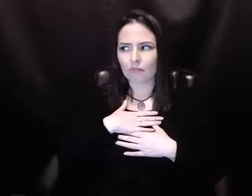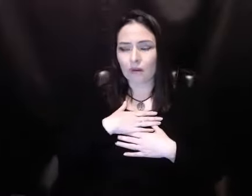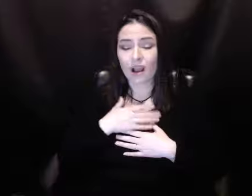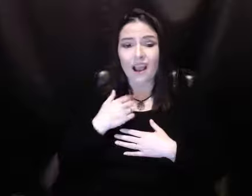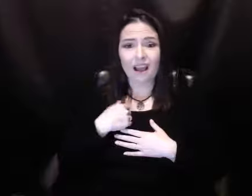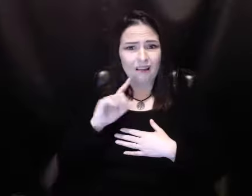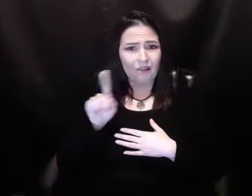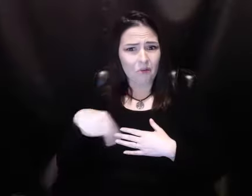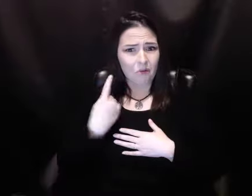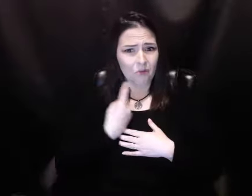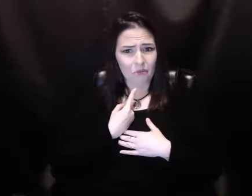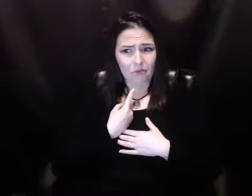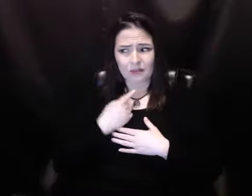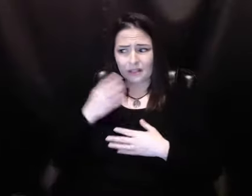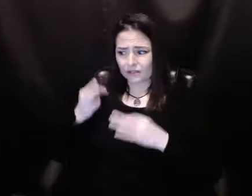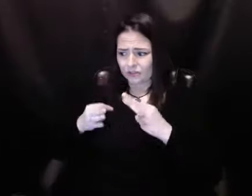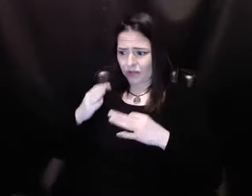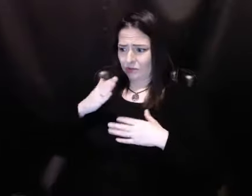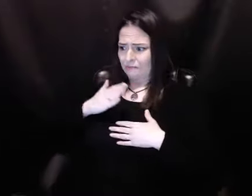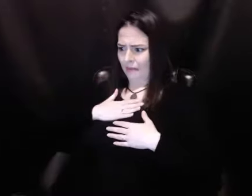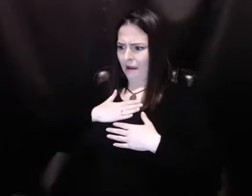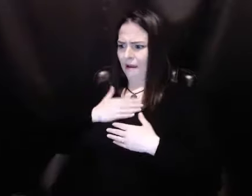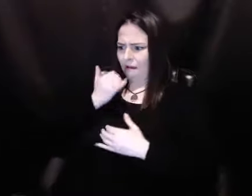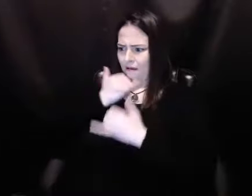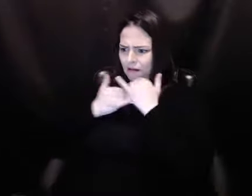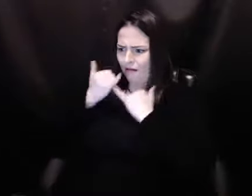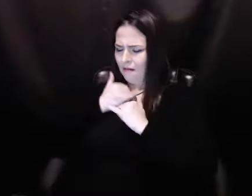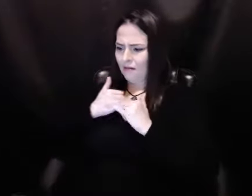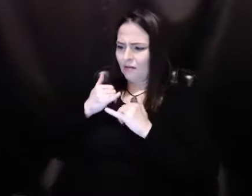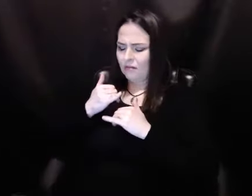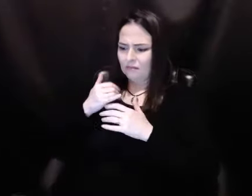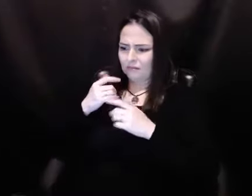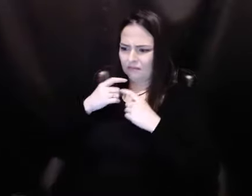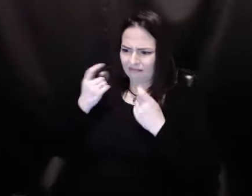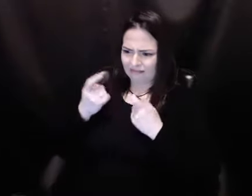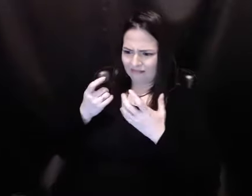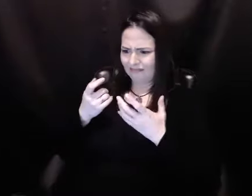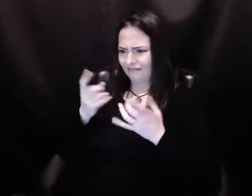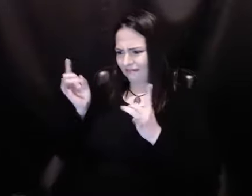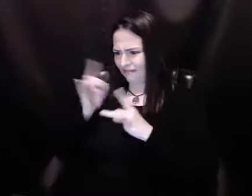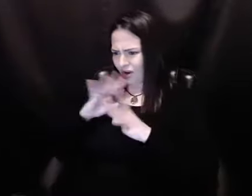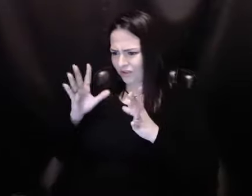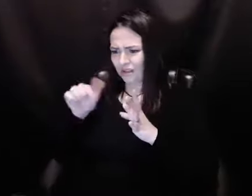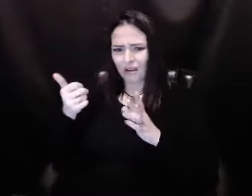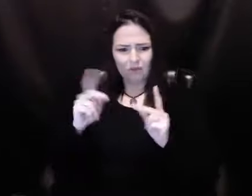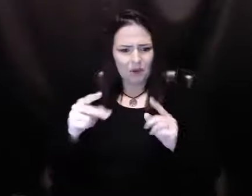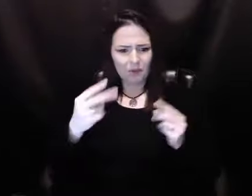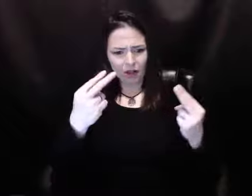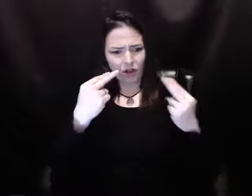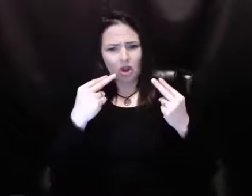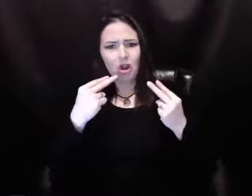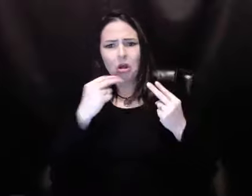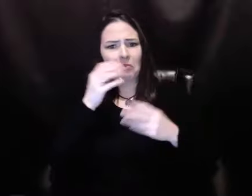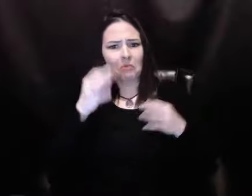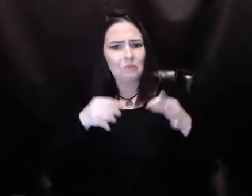learn that what we have done isn't so terrible or so irredeemable, but also that there are people